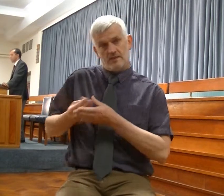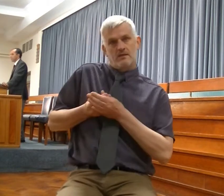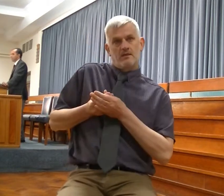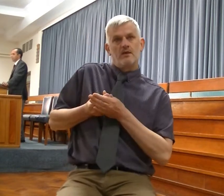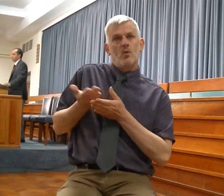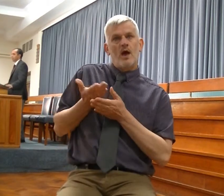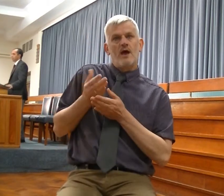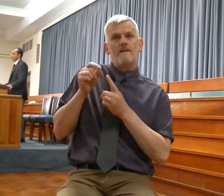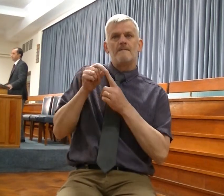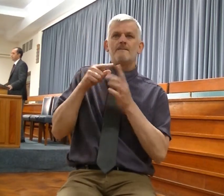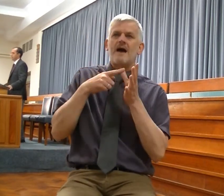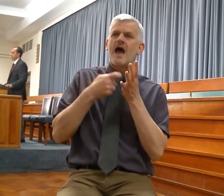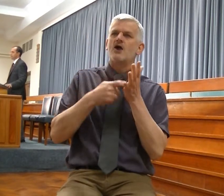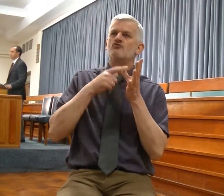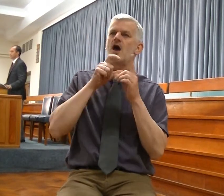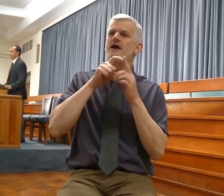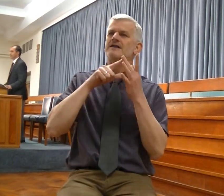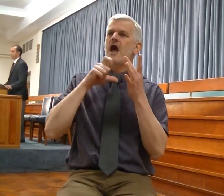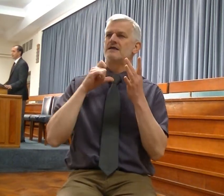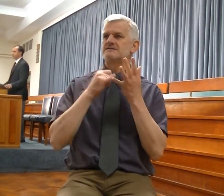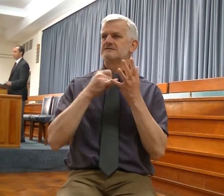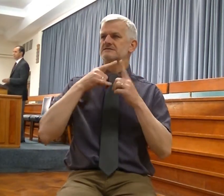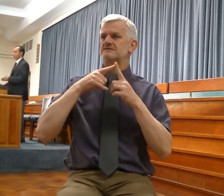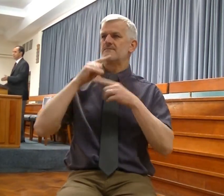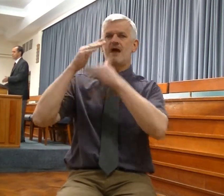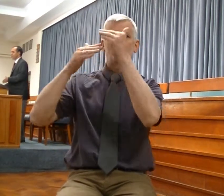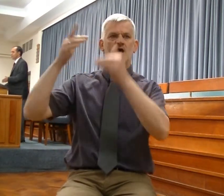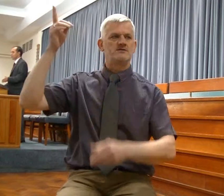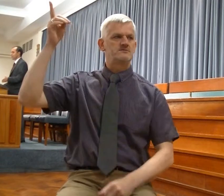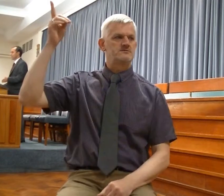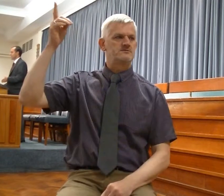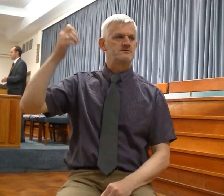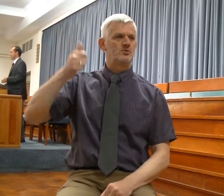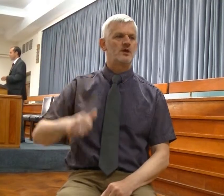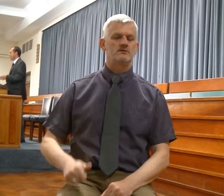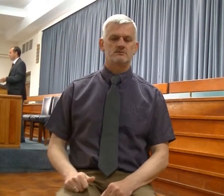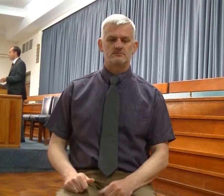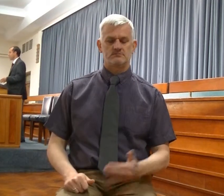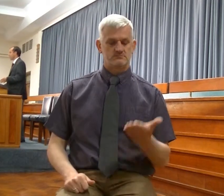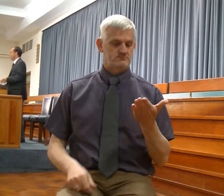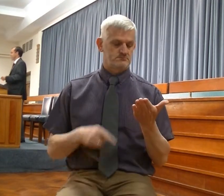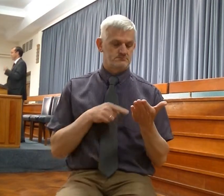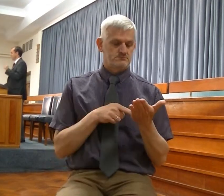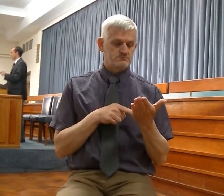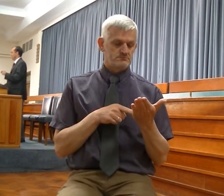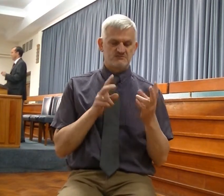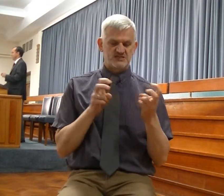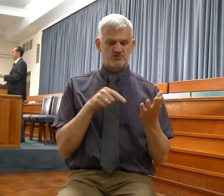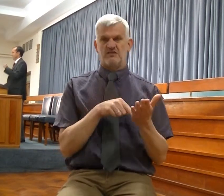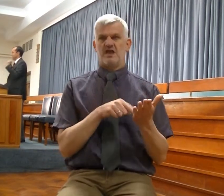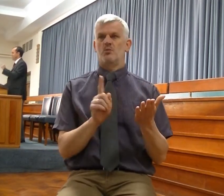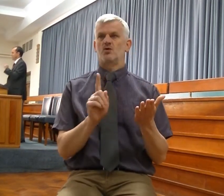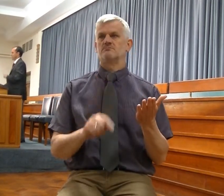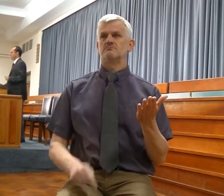be with me in paradise. Our subject is drawn from the text, very simple,